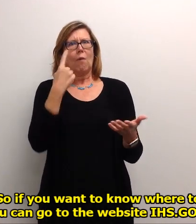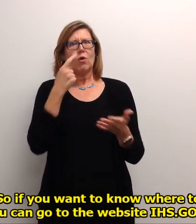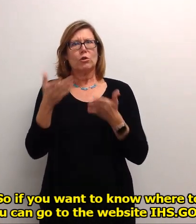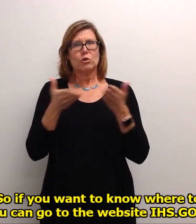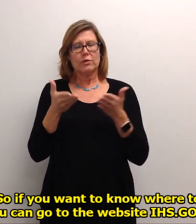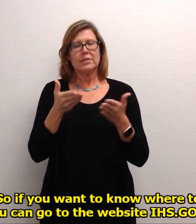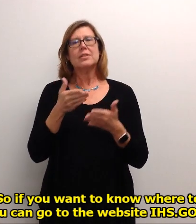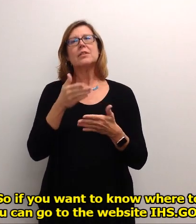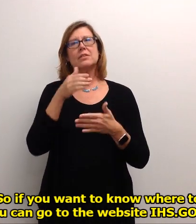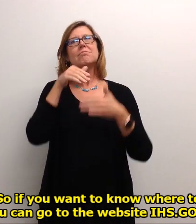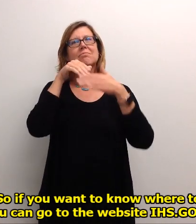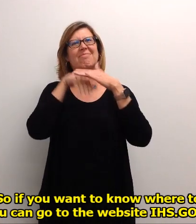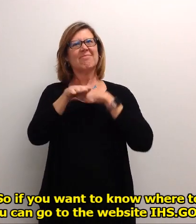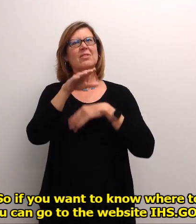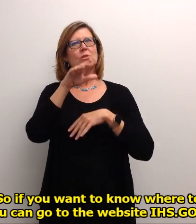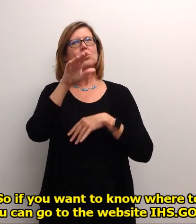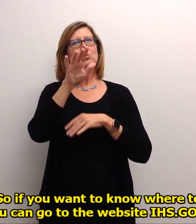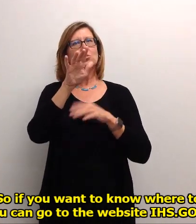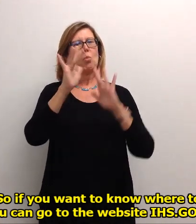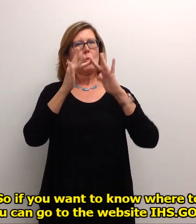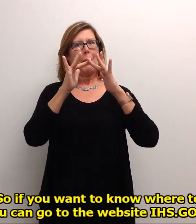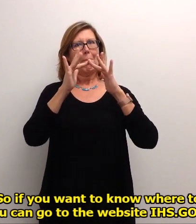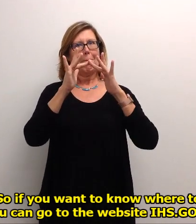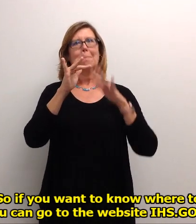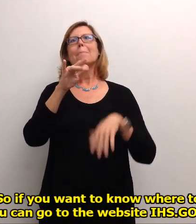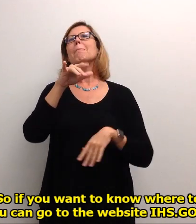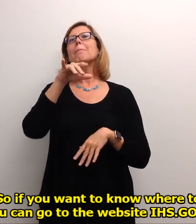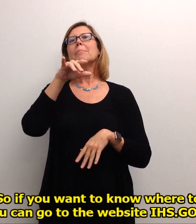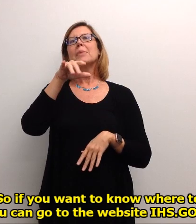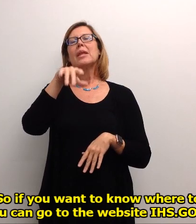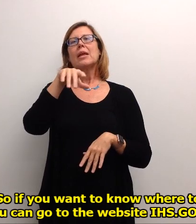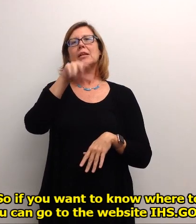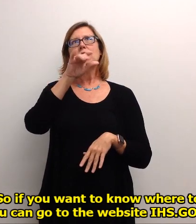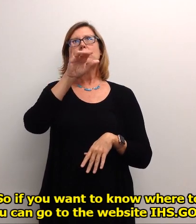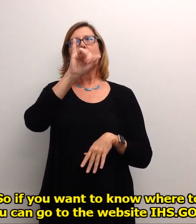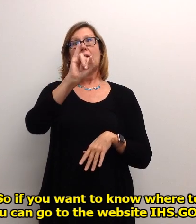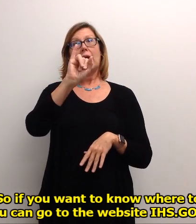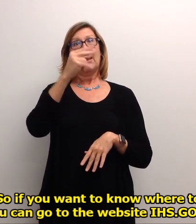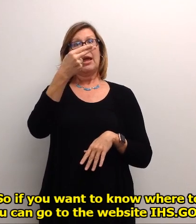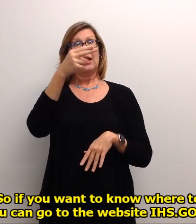So if you want to know where to go for services, you can go to the website